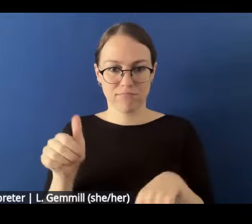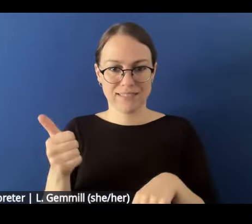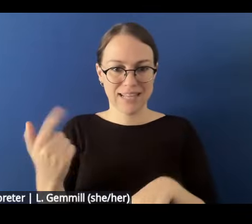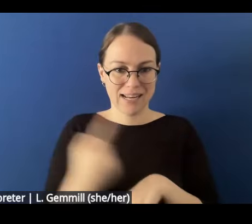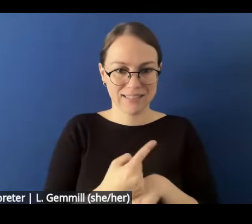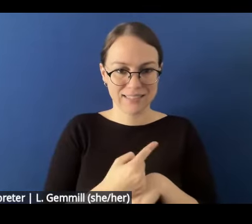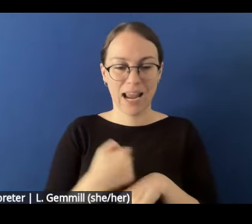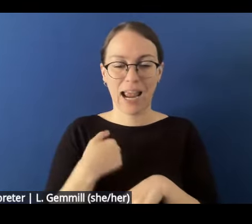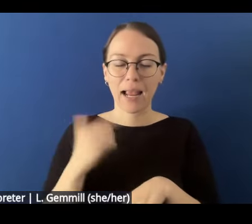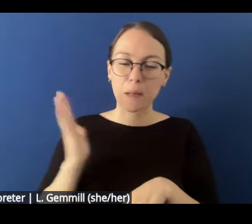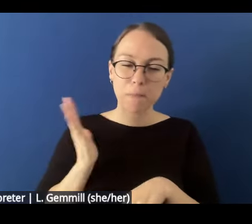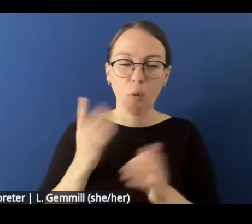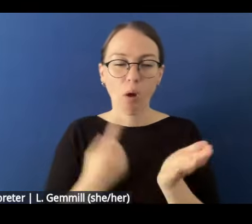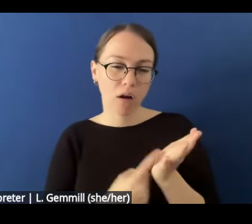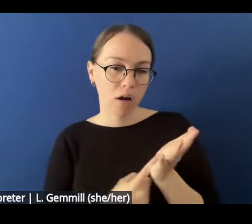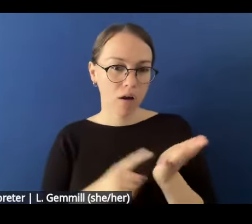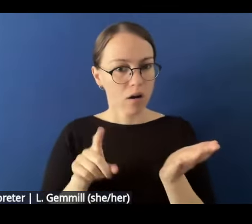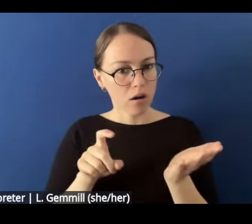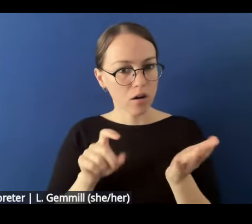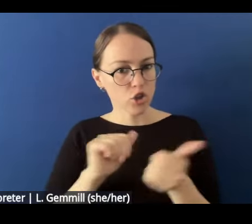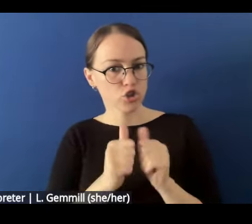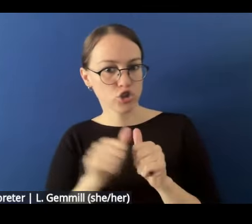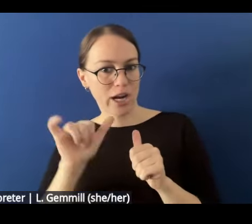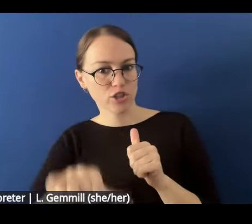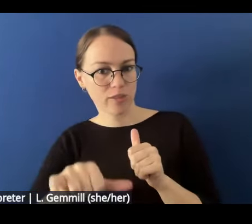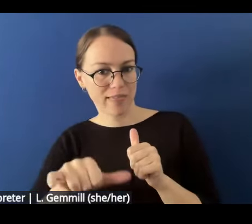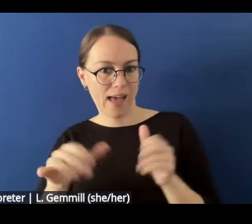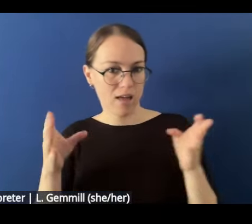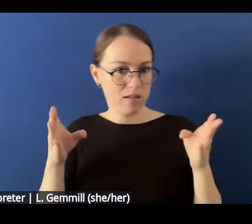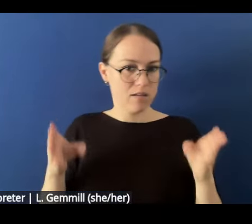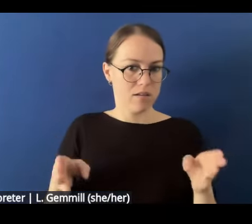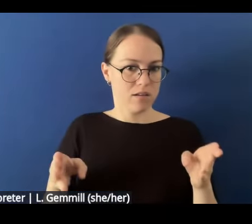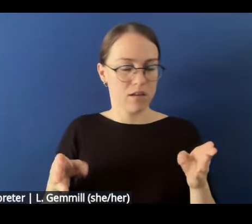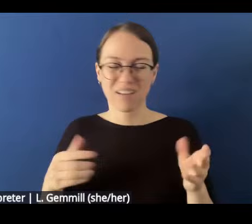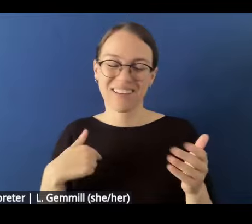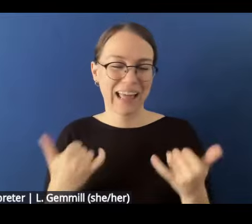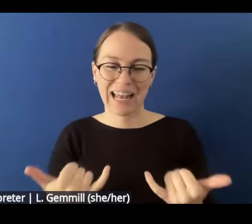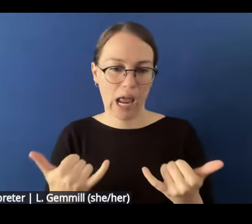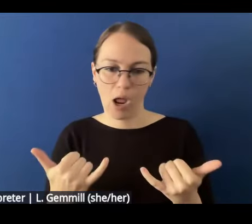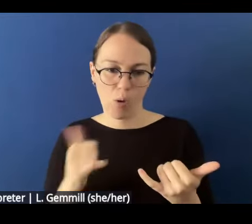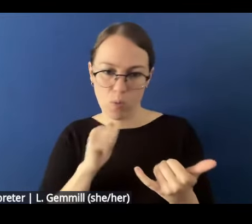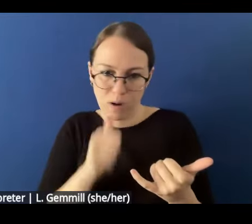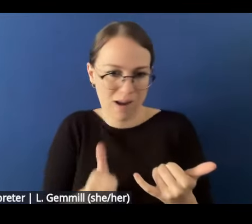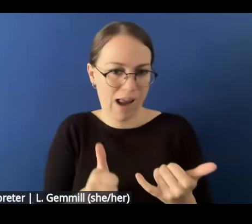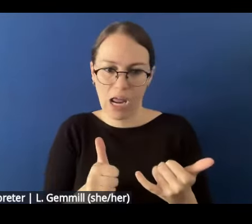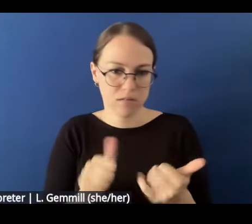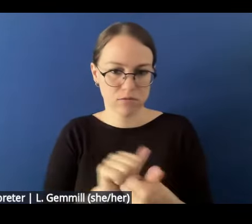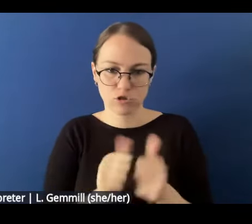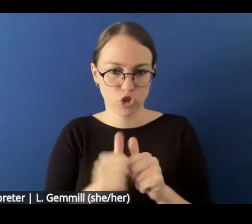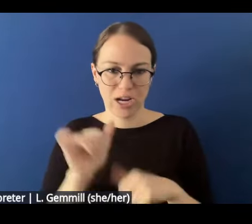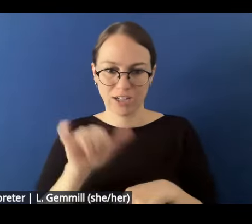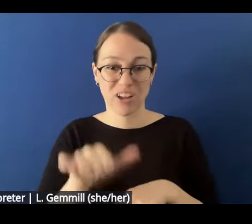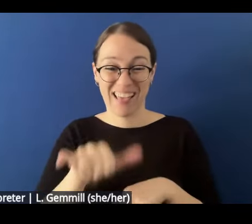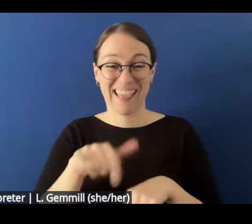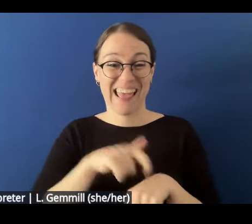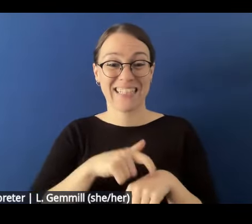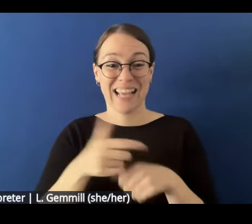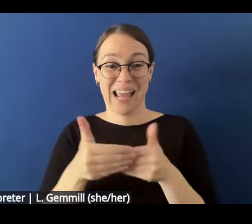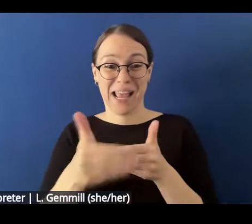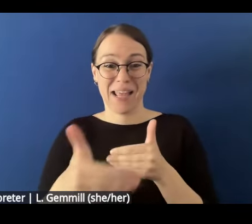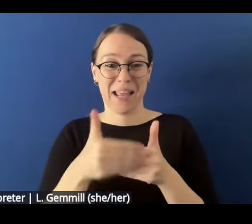we're not recommending changes because it's a very tight window with that. So Mr. Grebner had indicated in